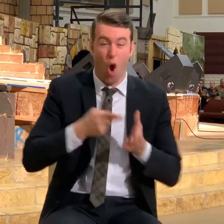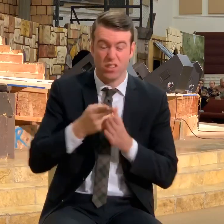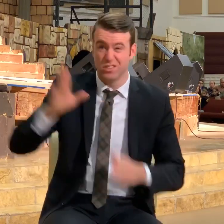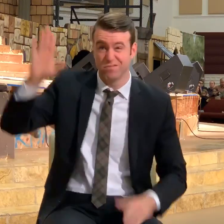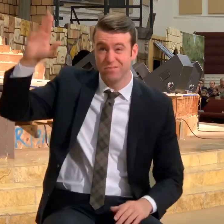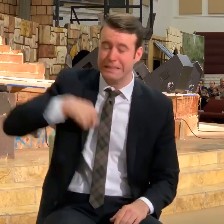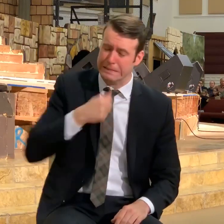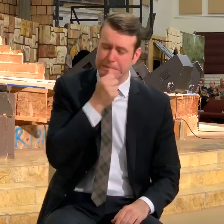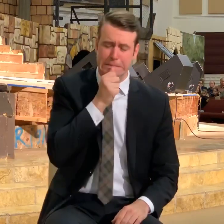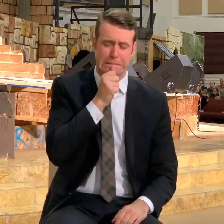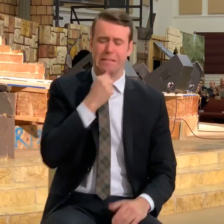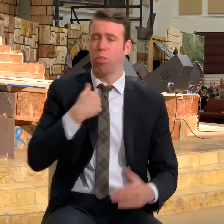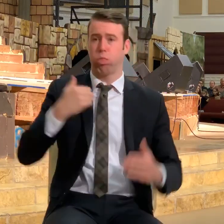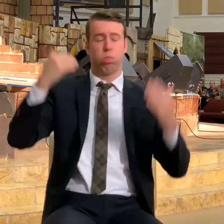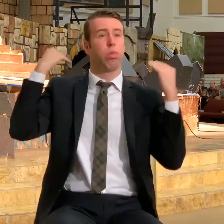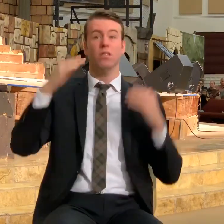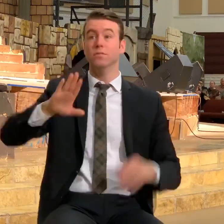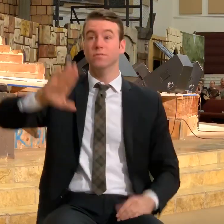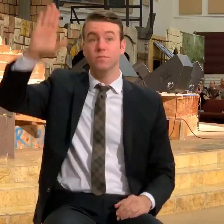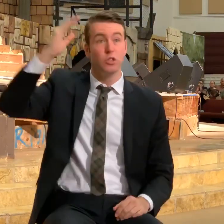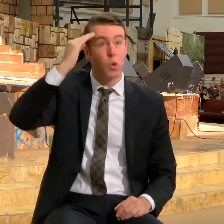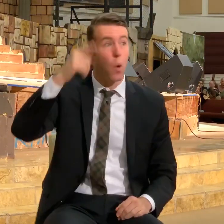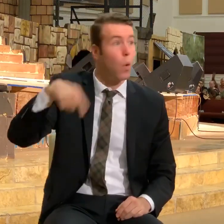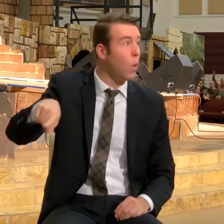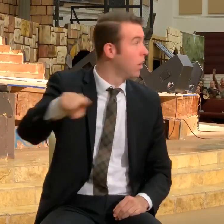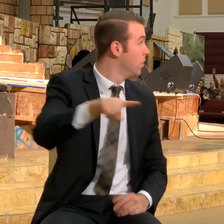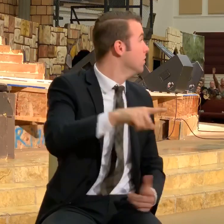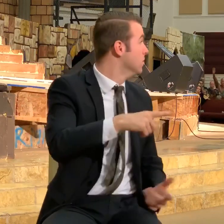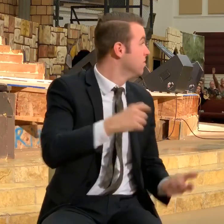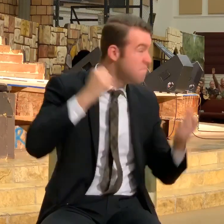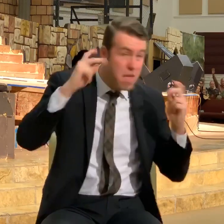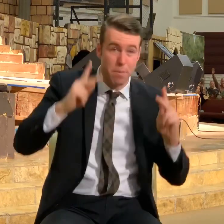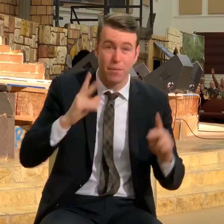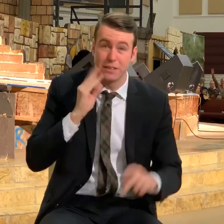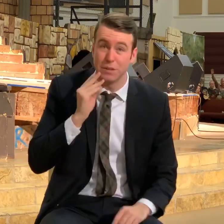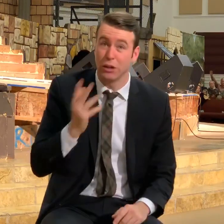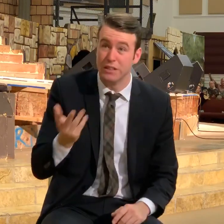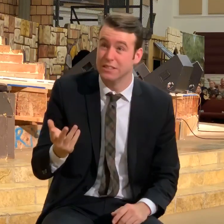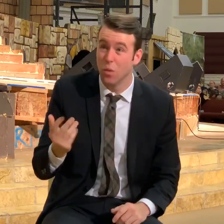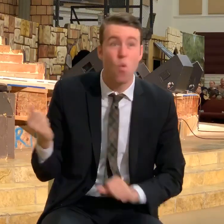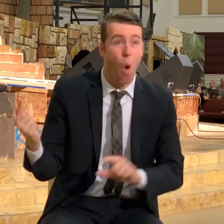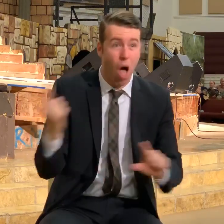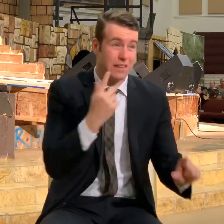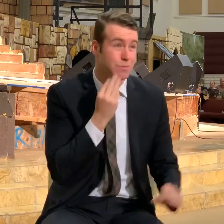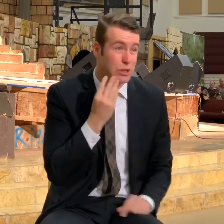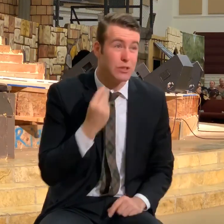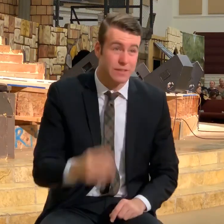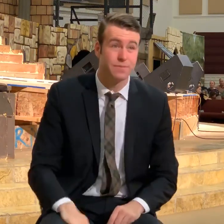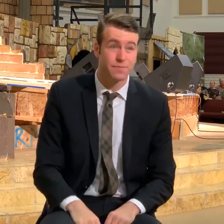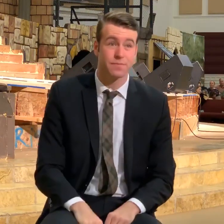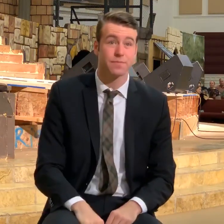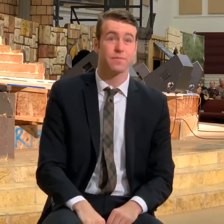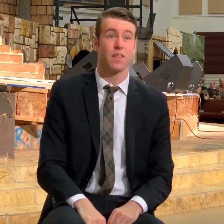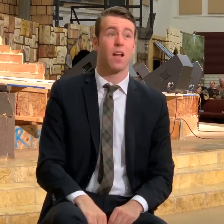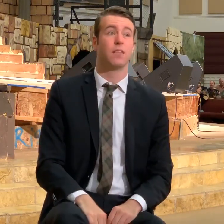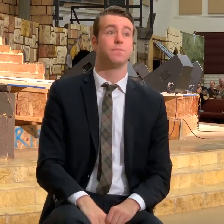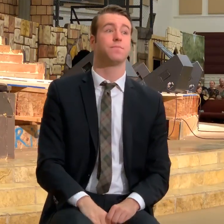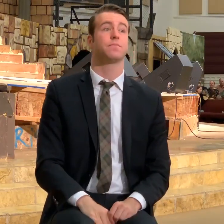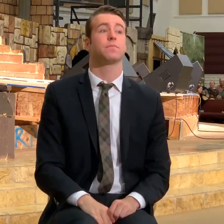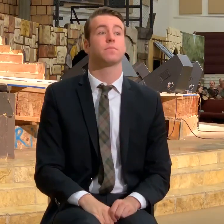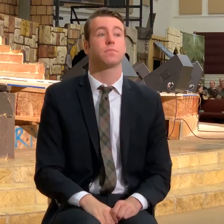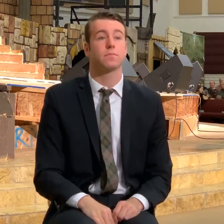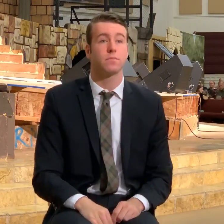honest. I need you to raise your hand so somebody knows they're not the only one, right? We've all been there. It feels